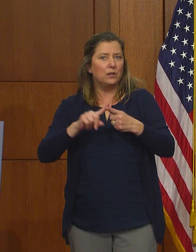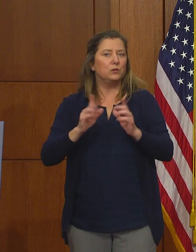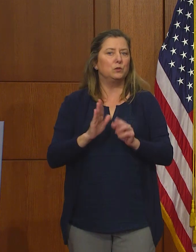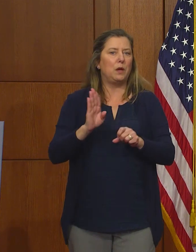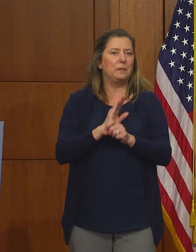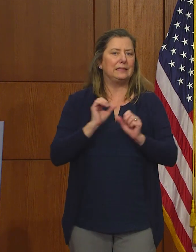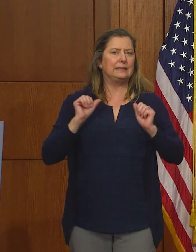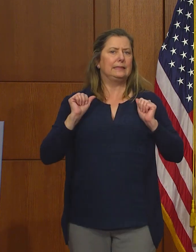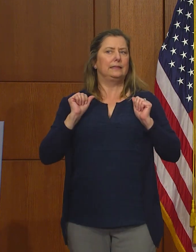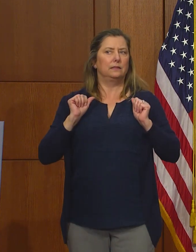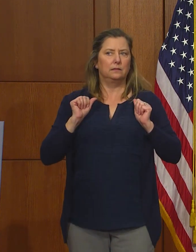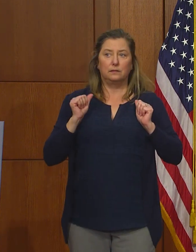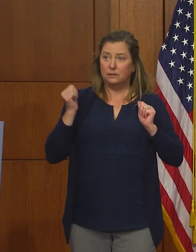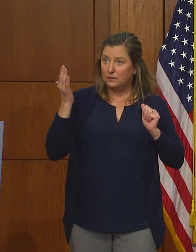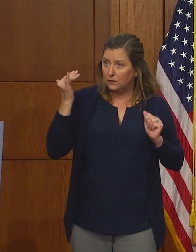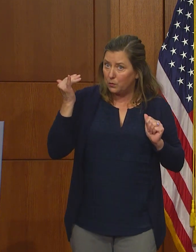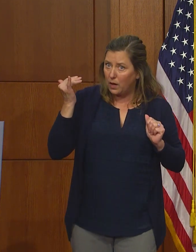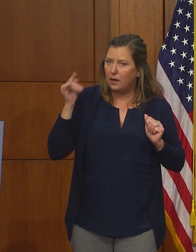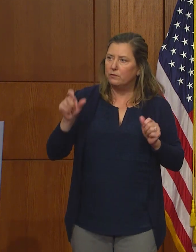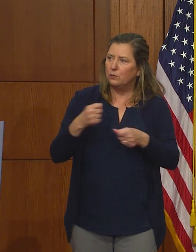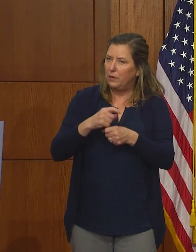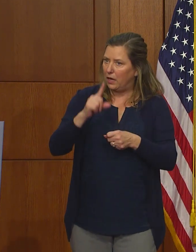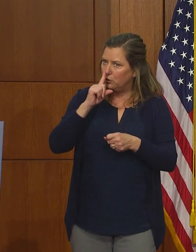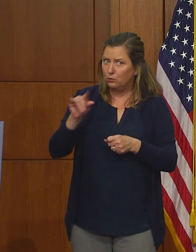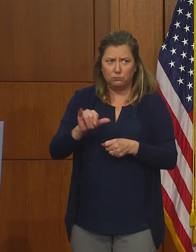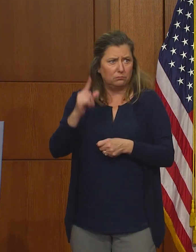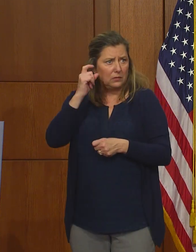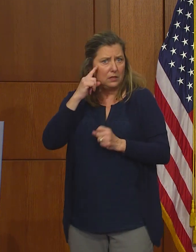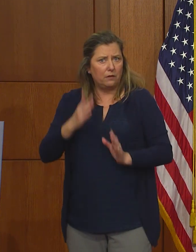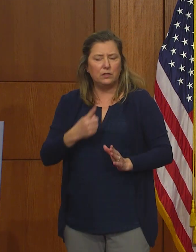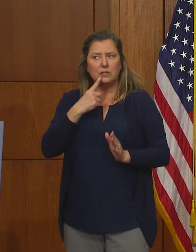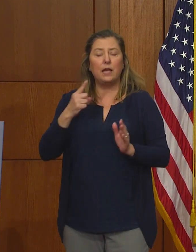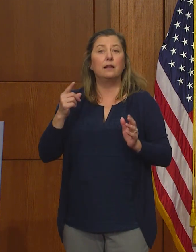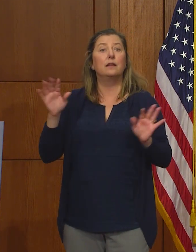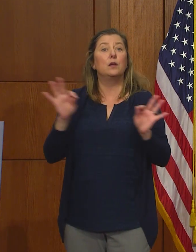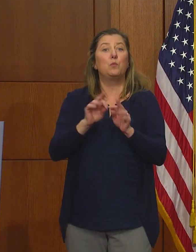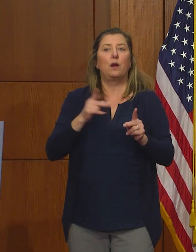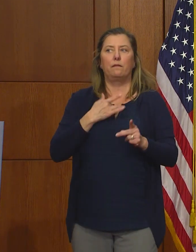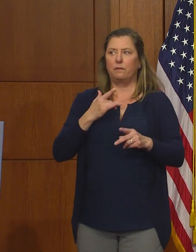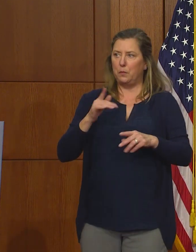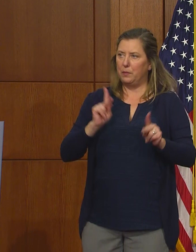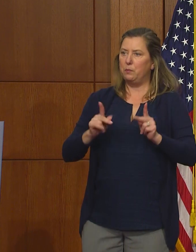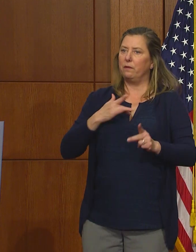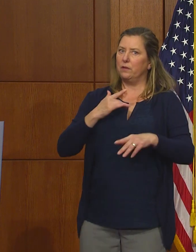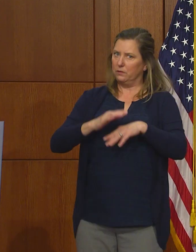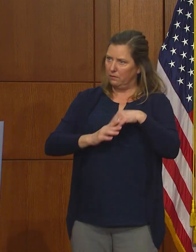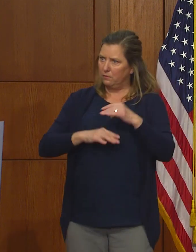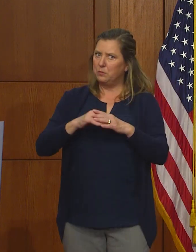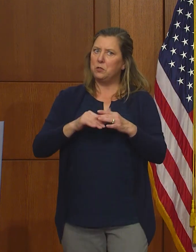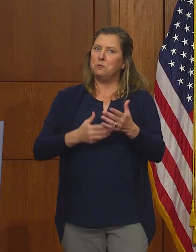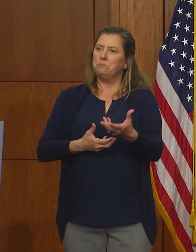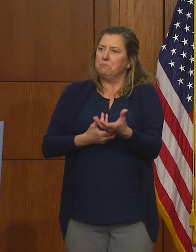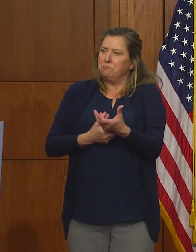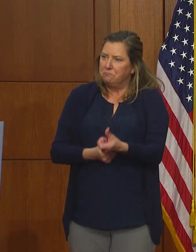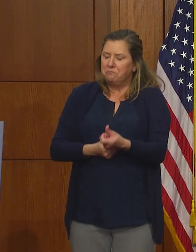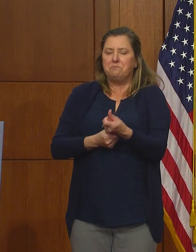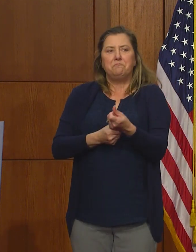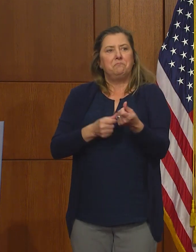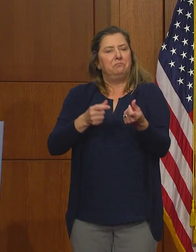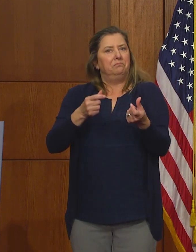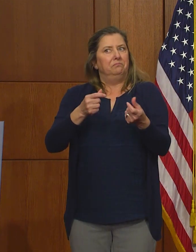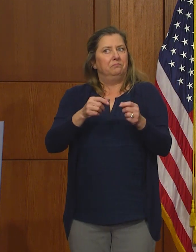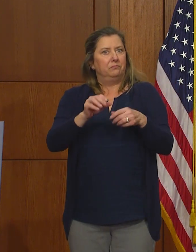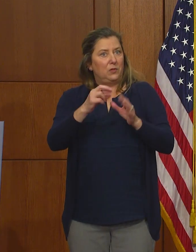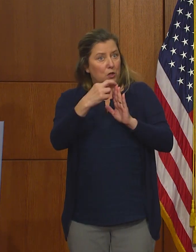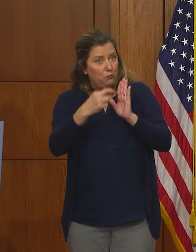small businesses. And that's because we need to make sure, as the governor said, that consumers have confidence that the regulations and the guidelines